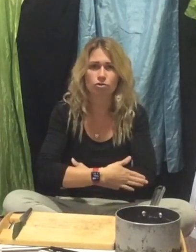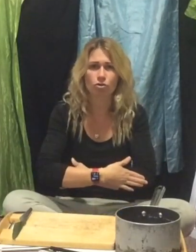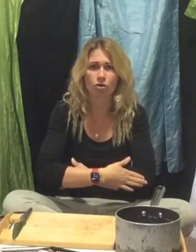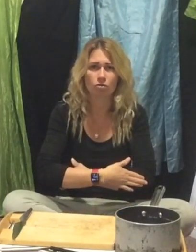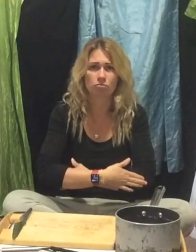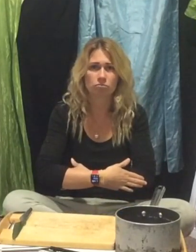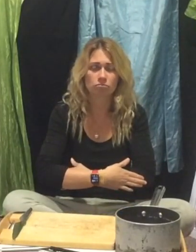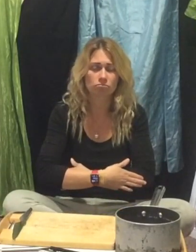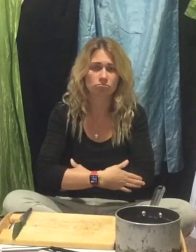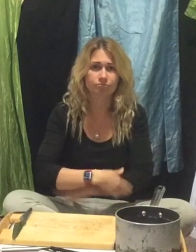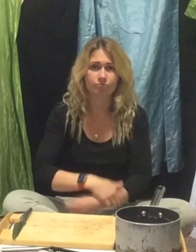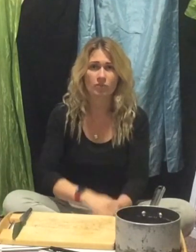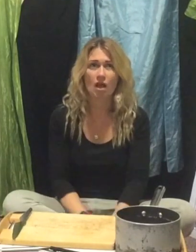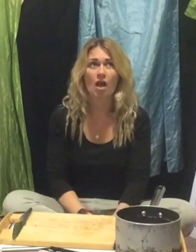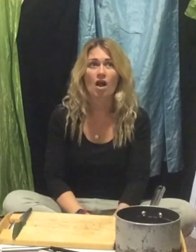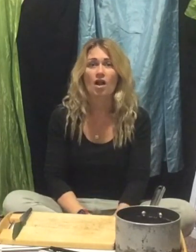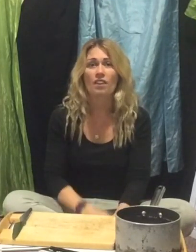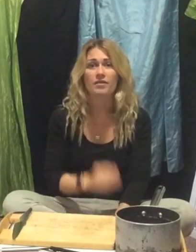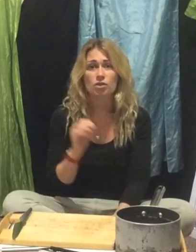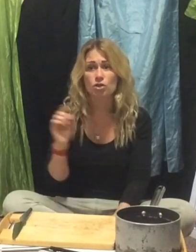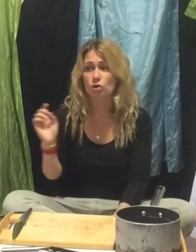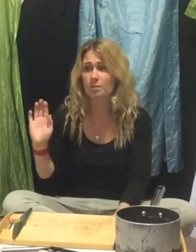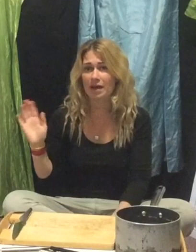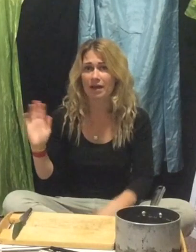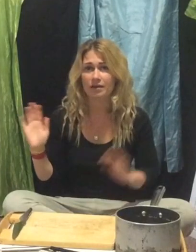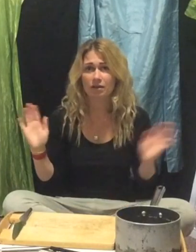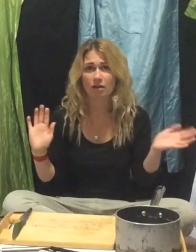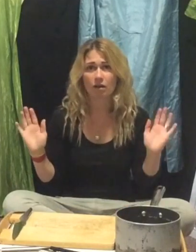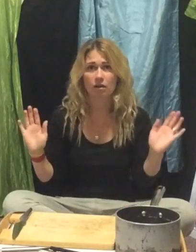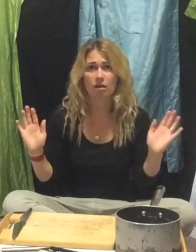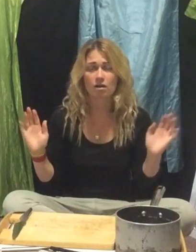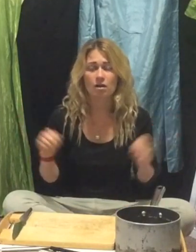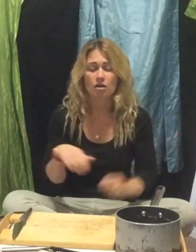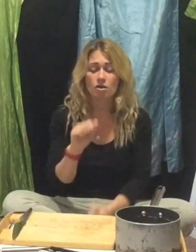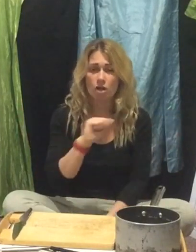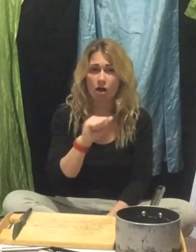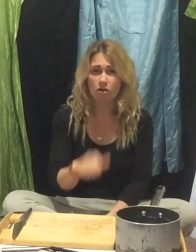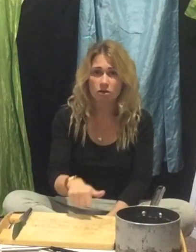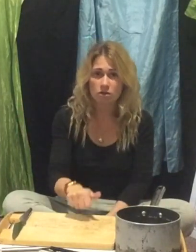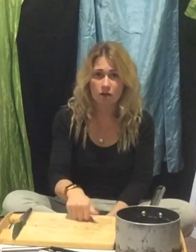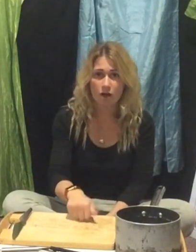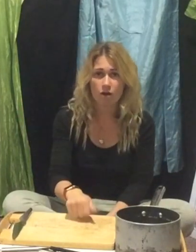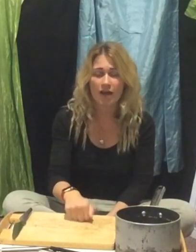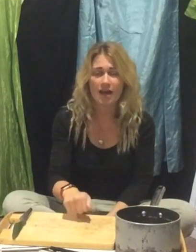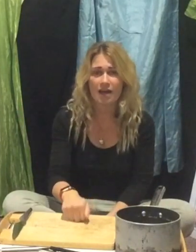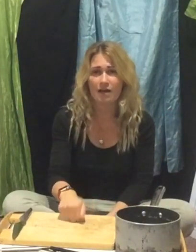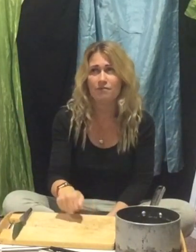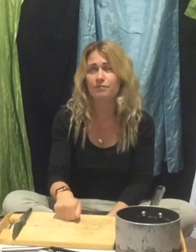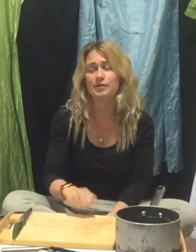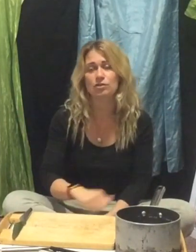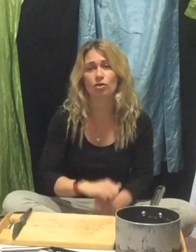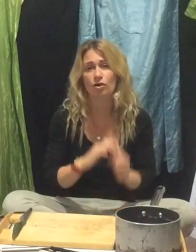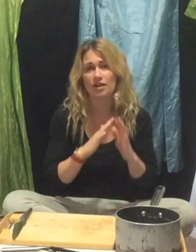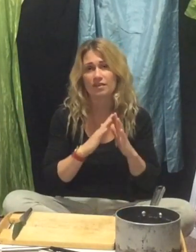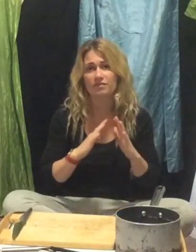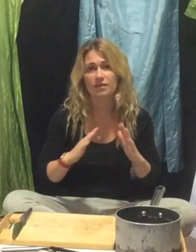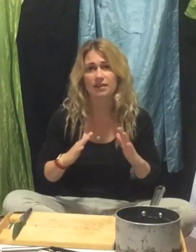door. The 2 men knocked on every door in the